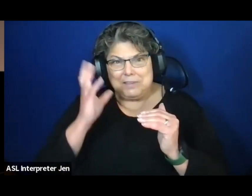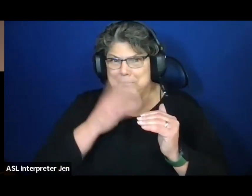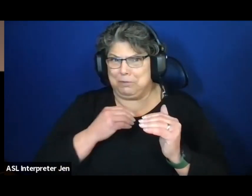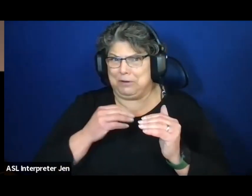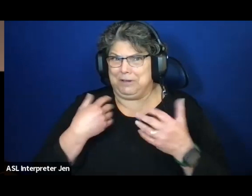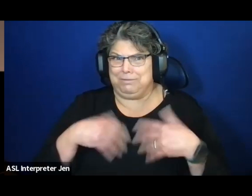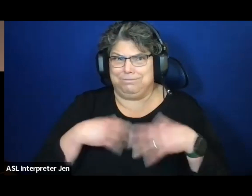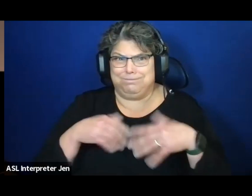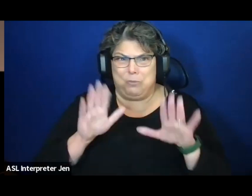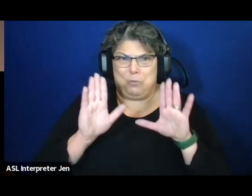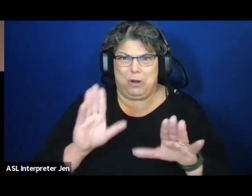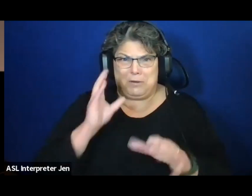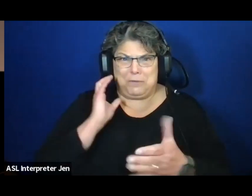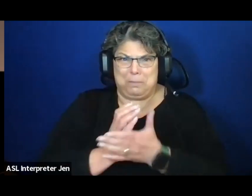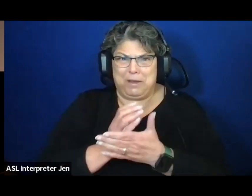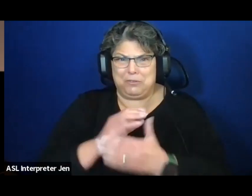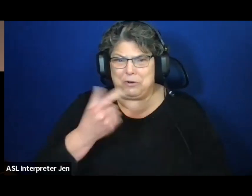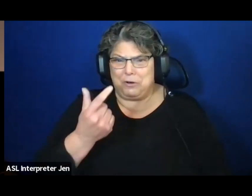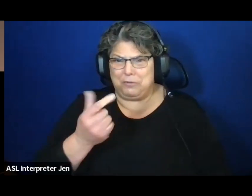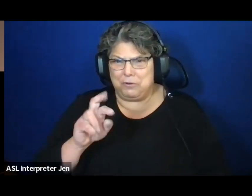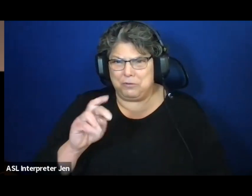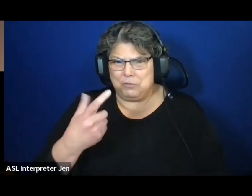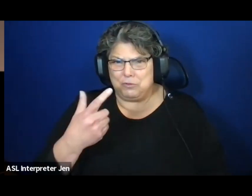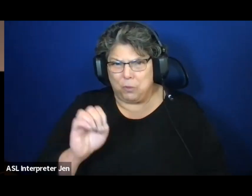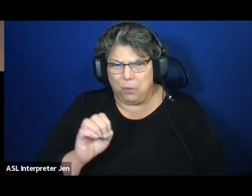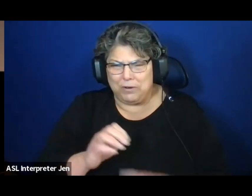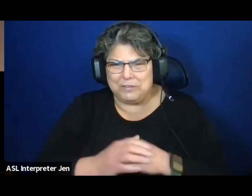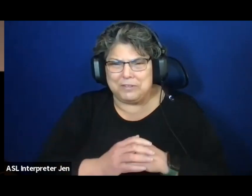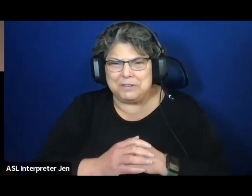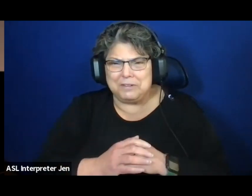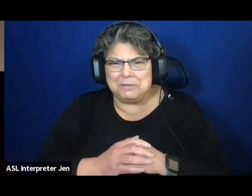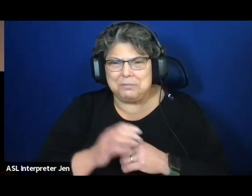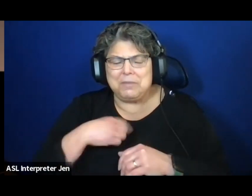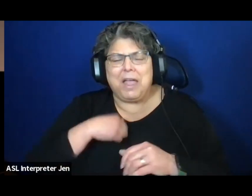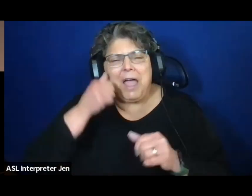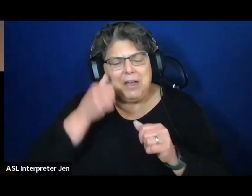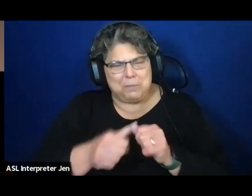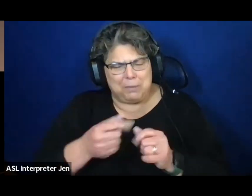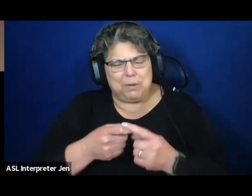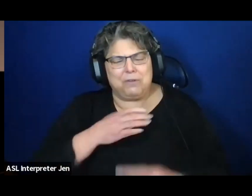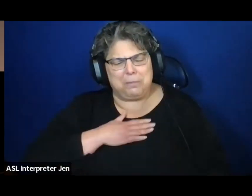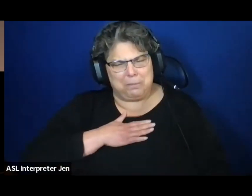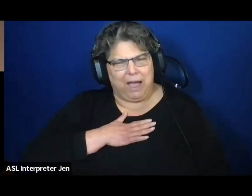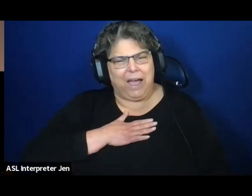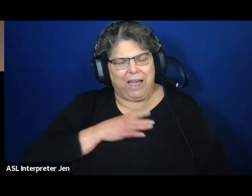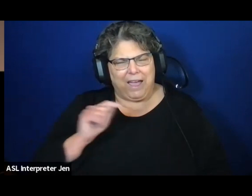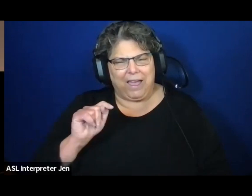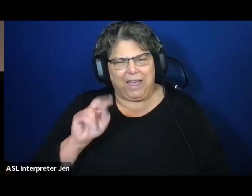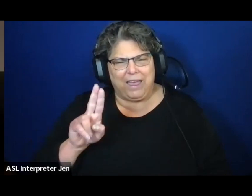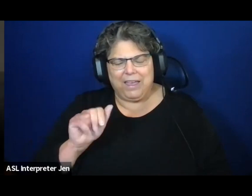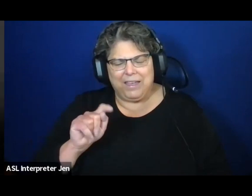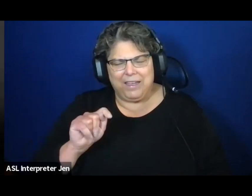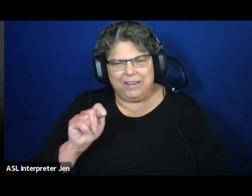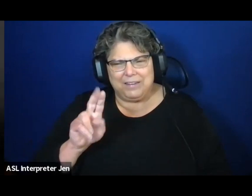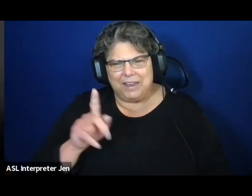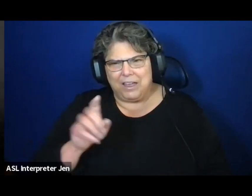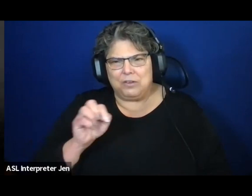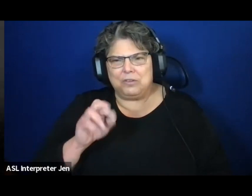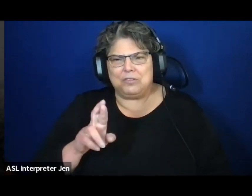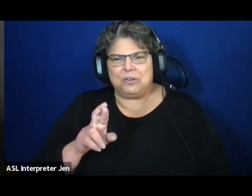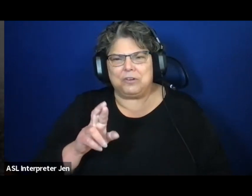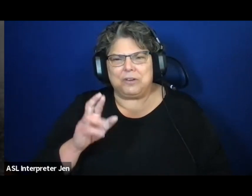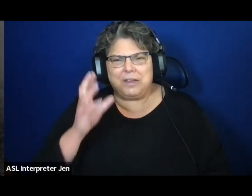fabulous photo of George. I remember from my own Tauzer experience last year, providing Sean Brumbaugh,